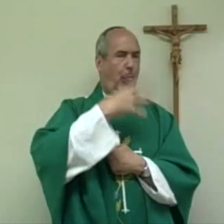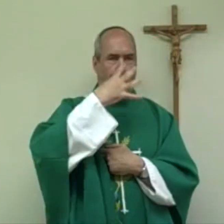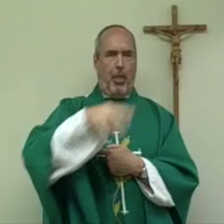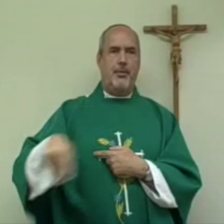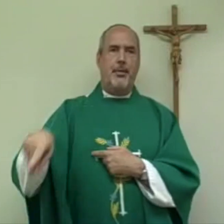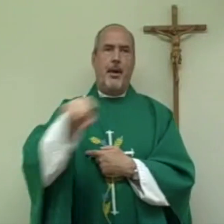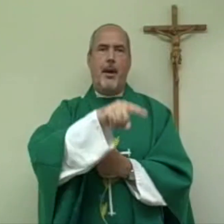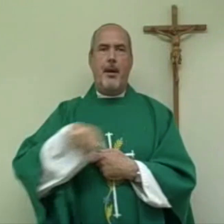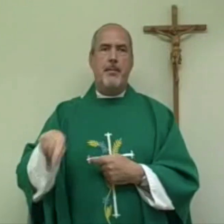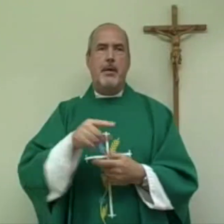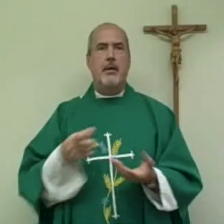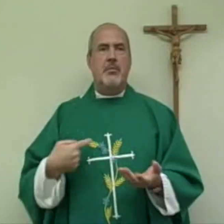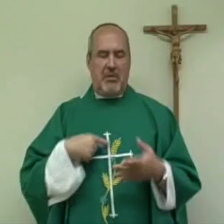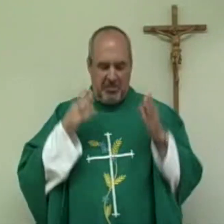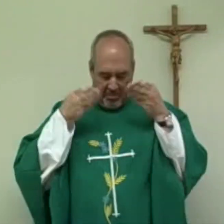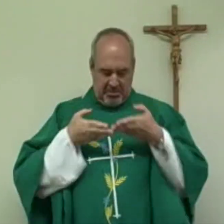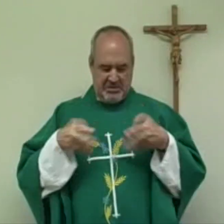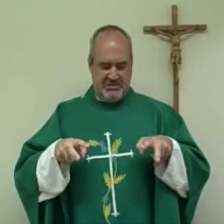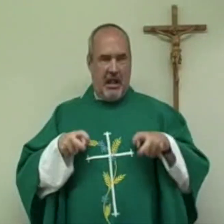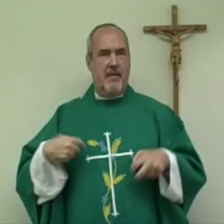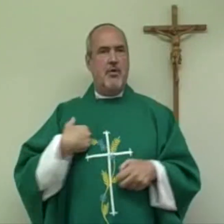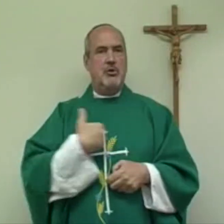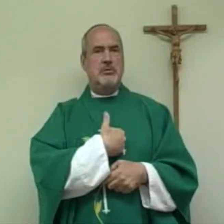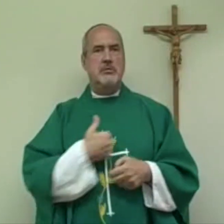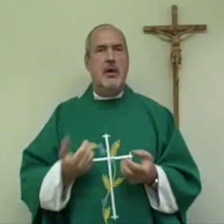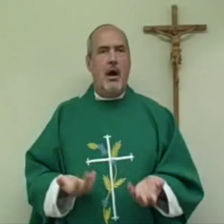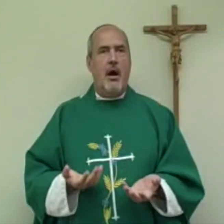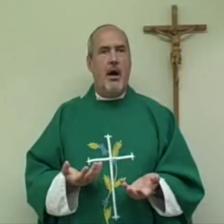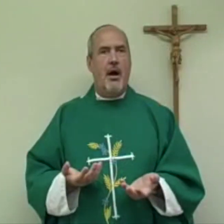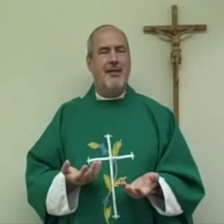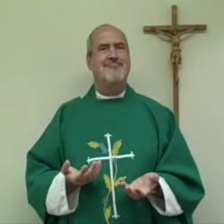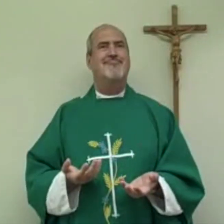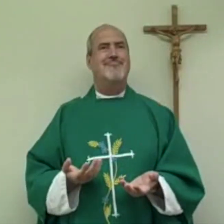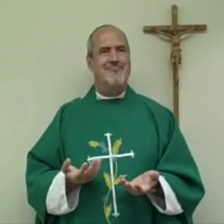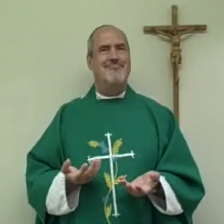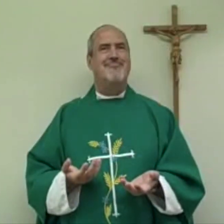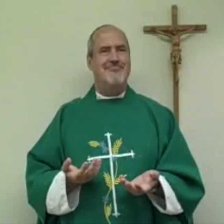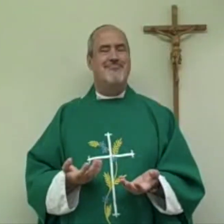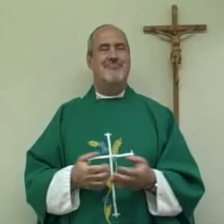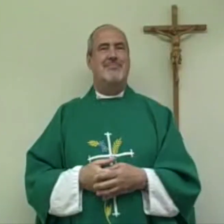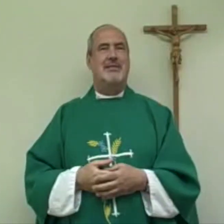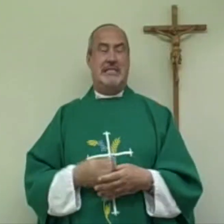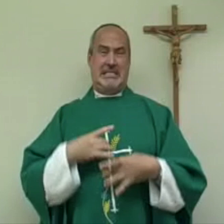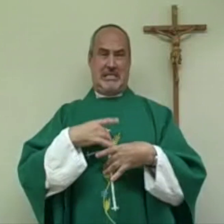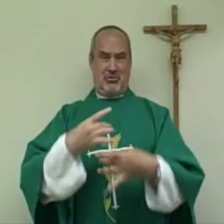other people need our help. We look them over because of our own selfish needs.